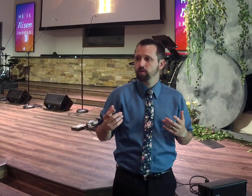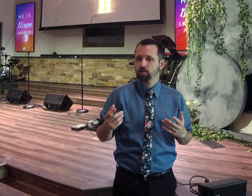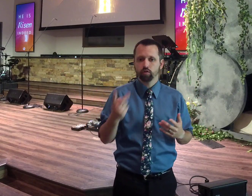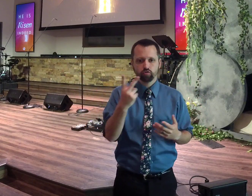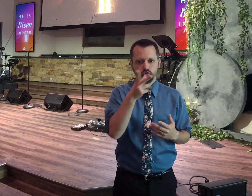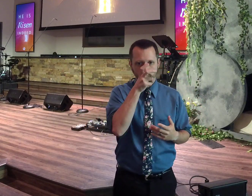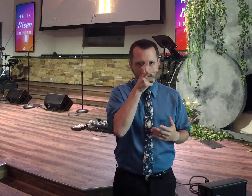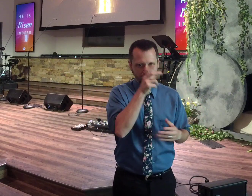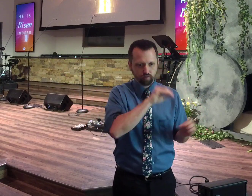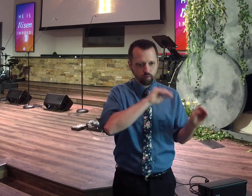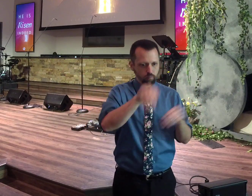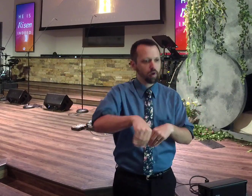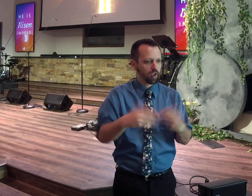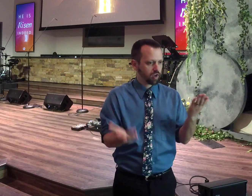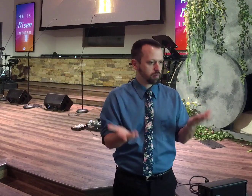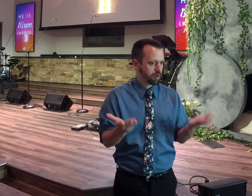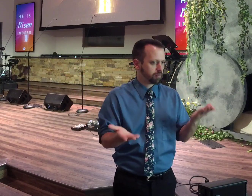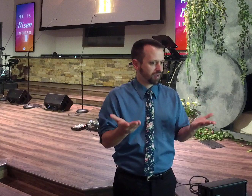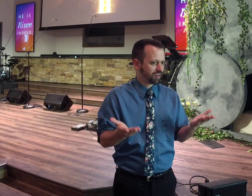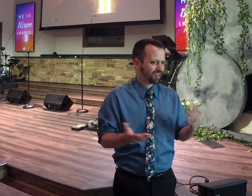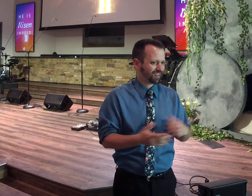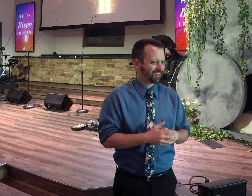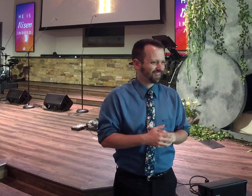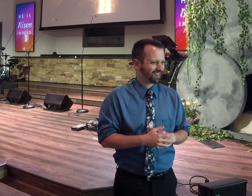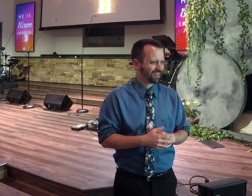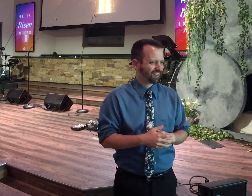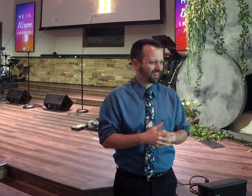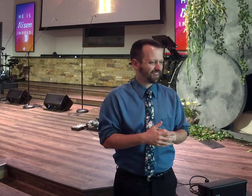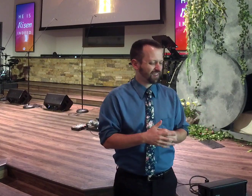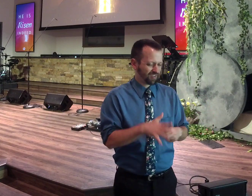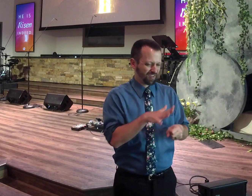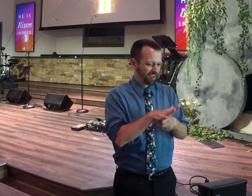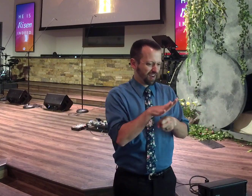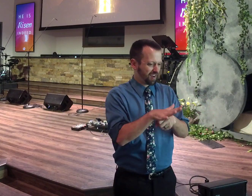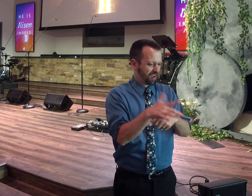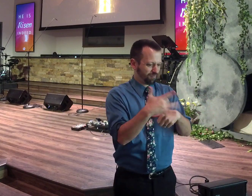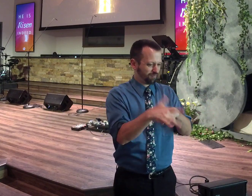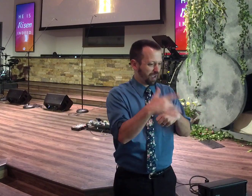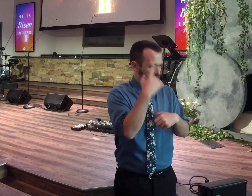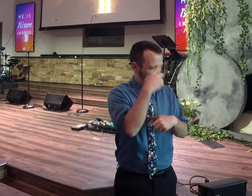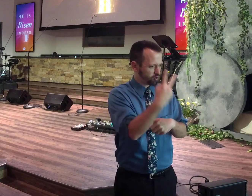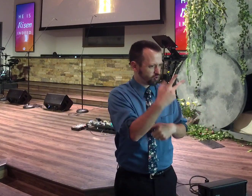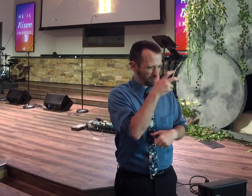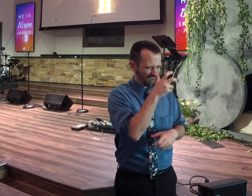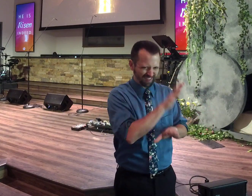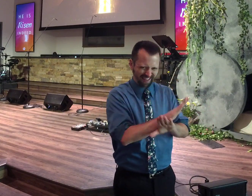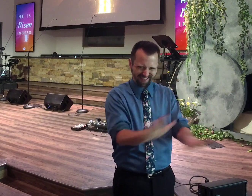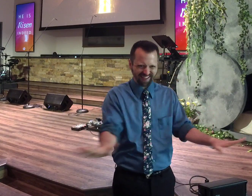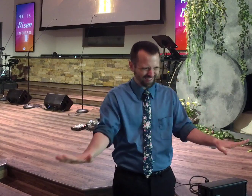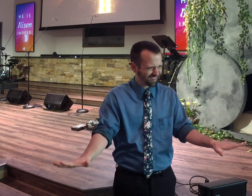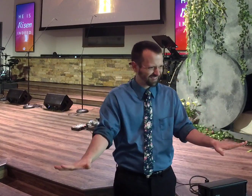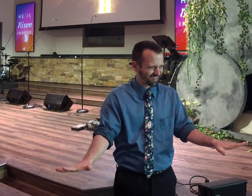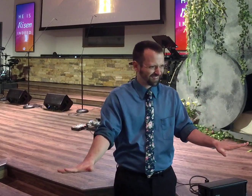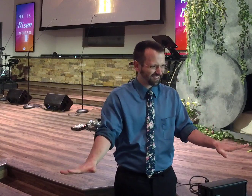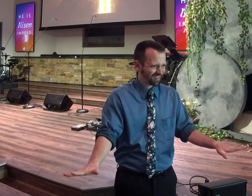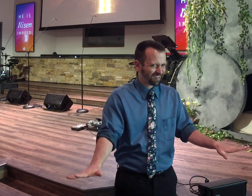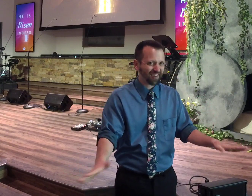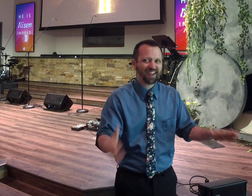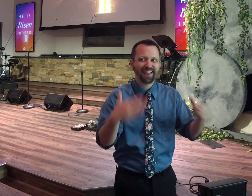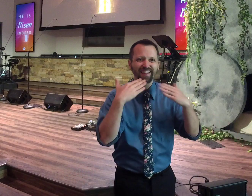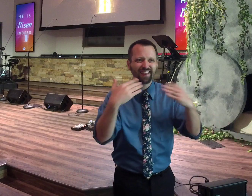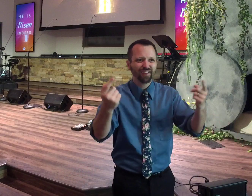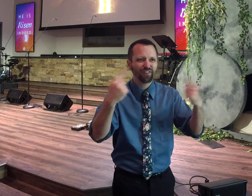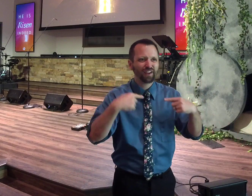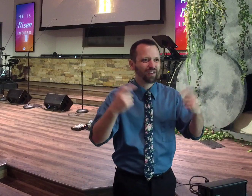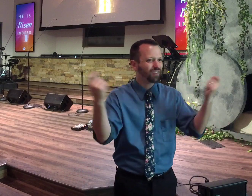Cockroaches in here, and that's because it's like it's packed. Hey, thank you for being here with us as we celebrate